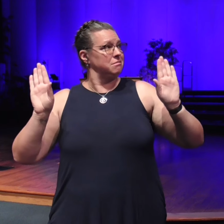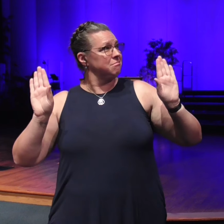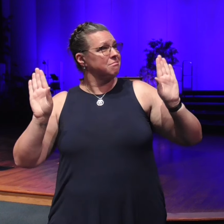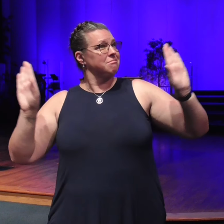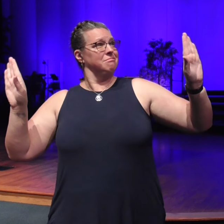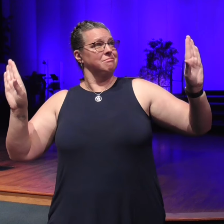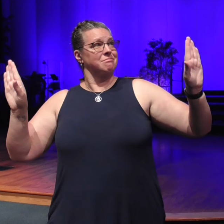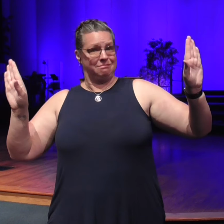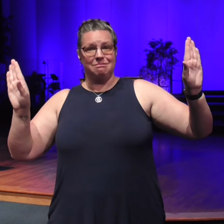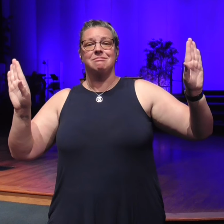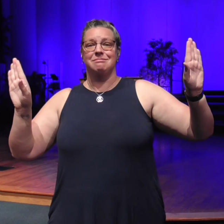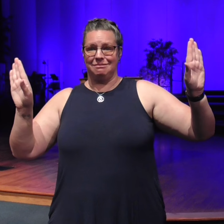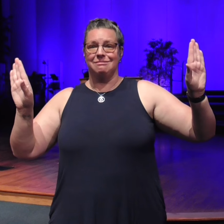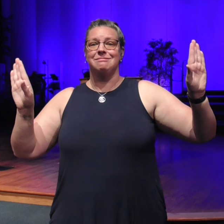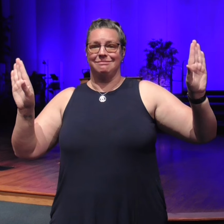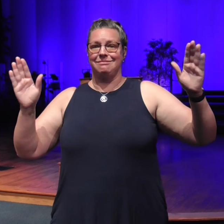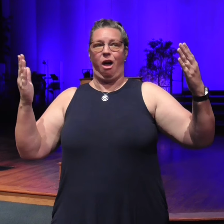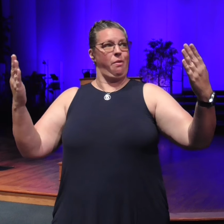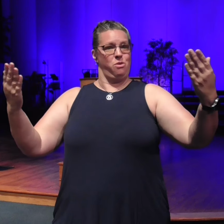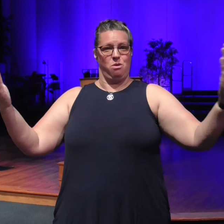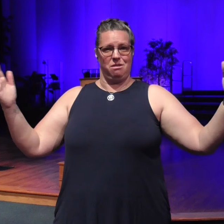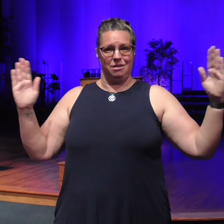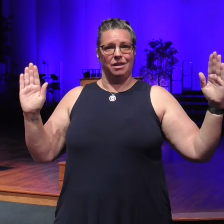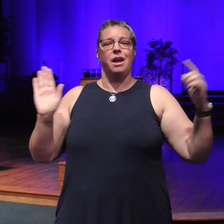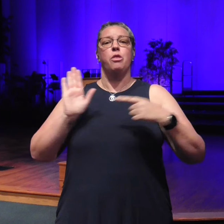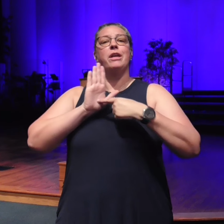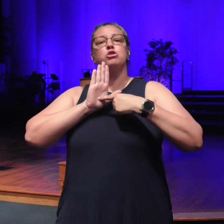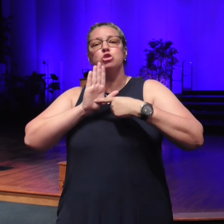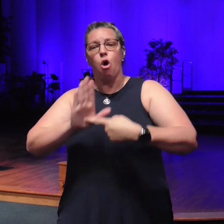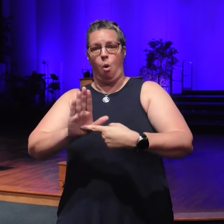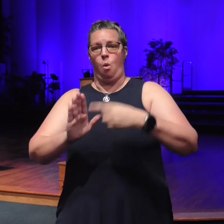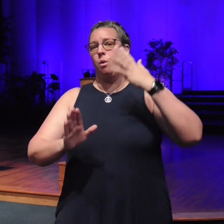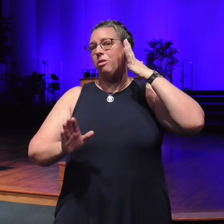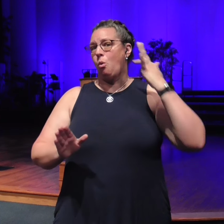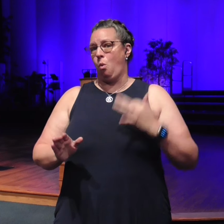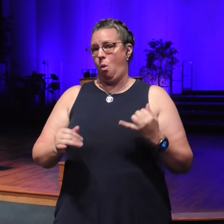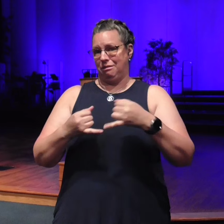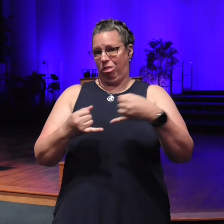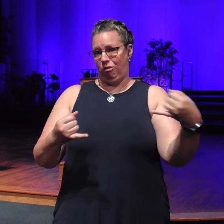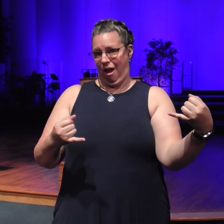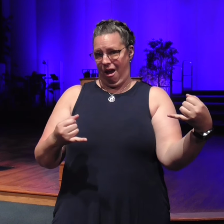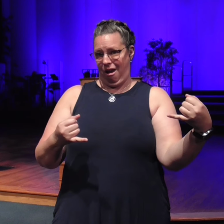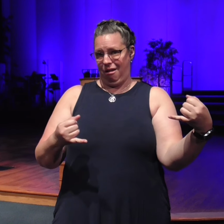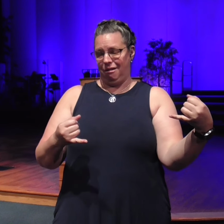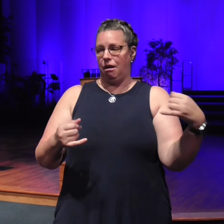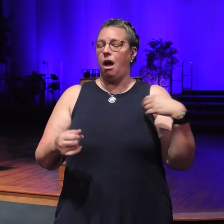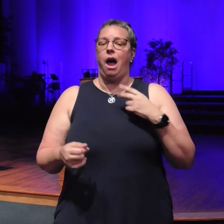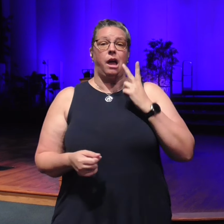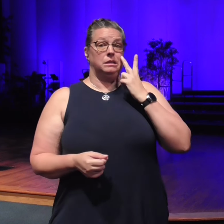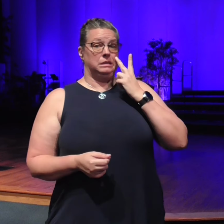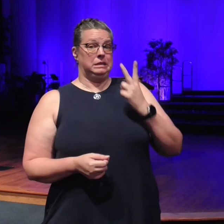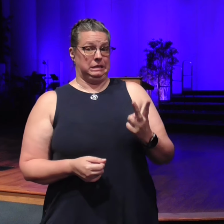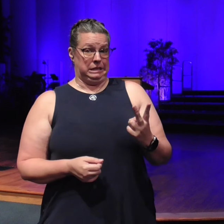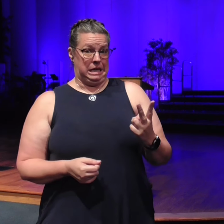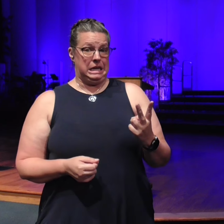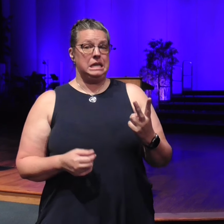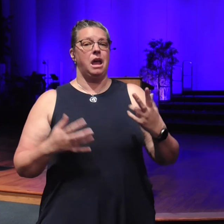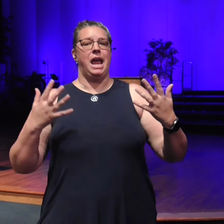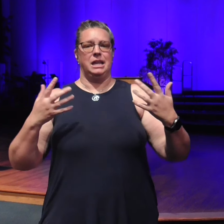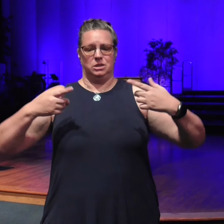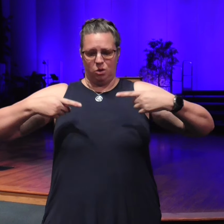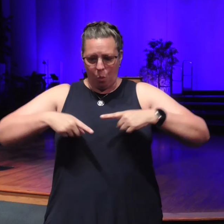show that golden thread of truth weaving through all faith paths. And I see that golden thread of truth as weaving together